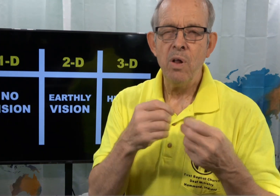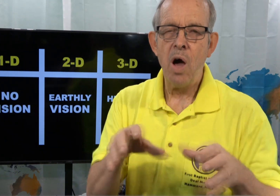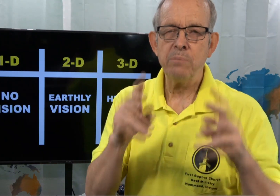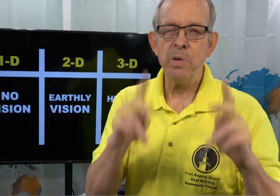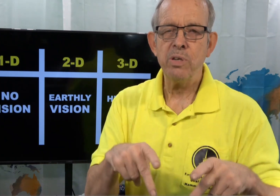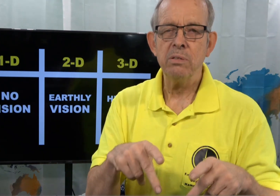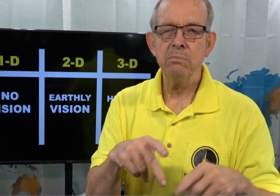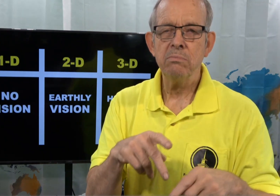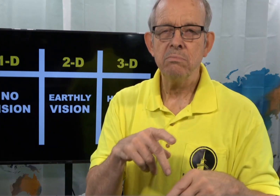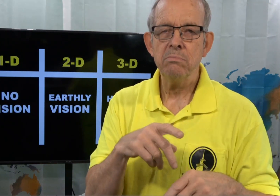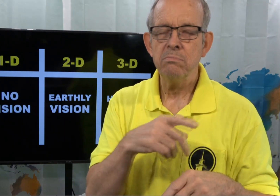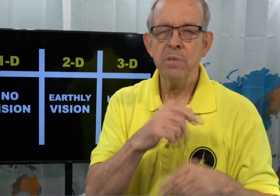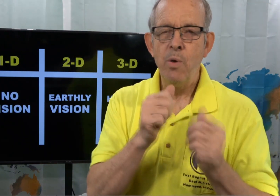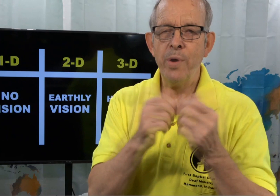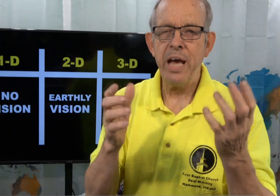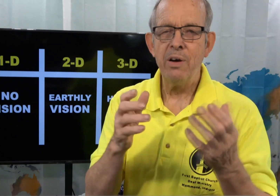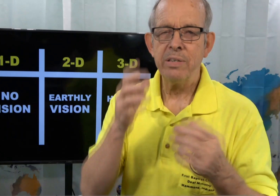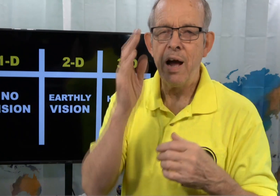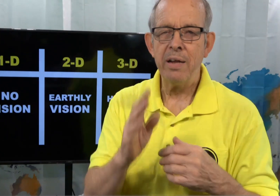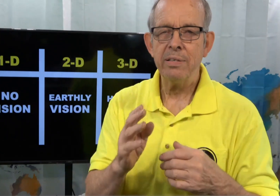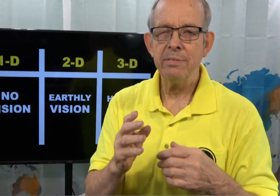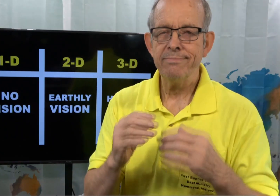last person, without God.